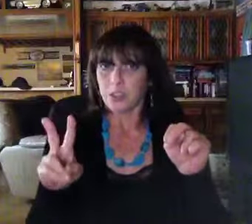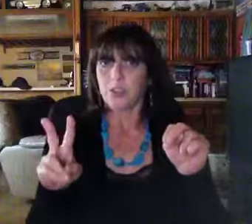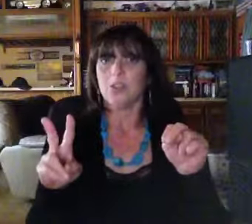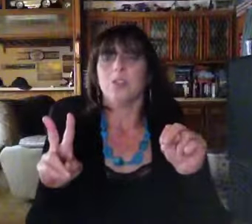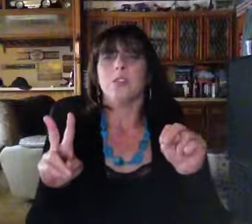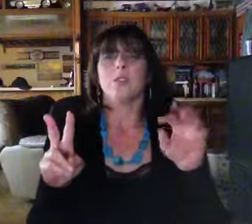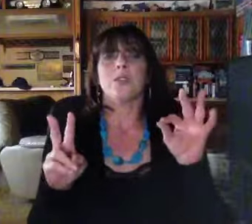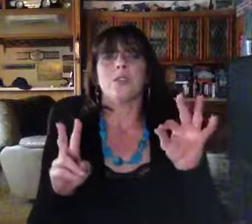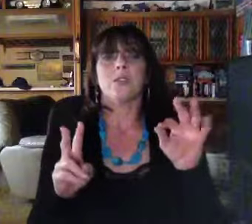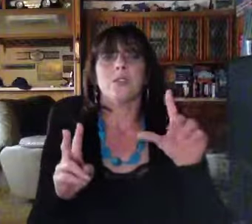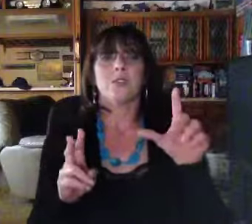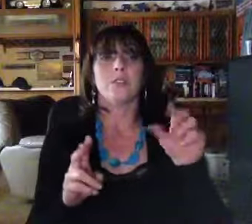in compounds.